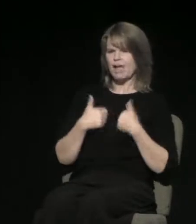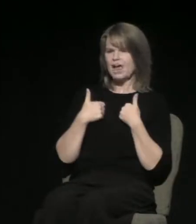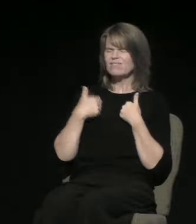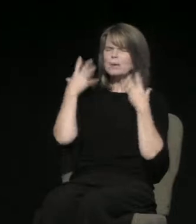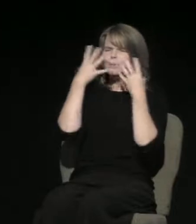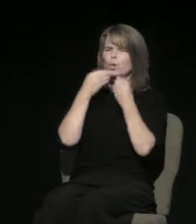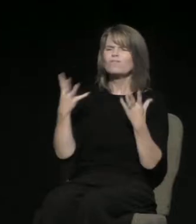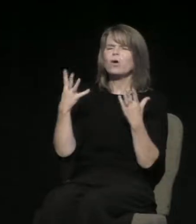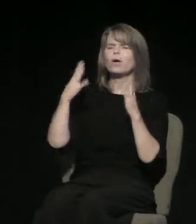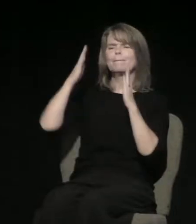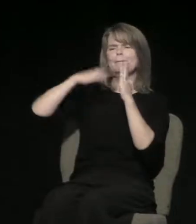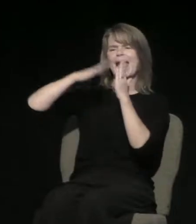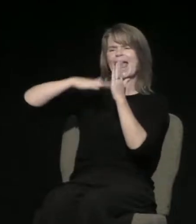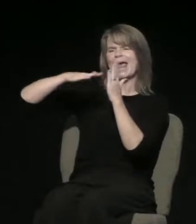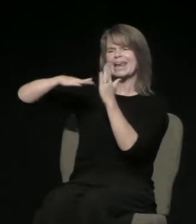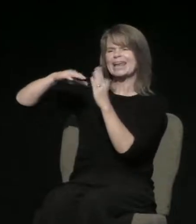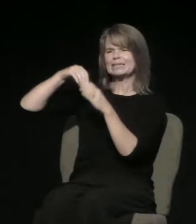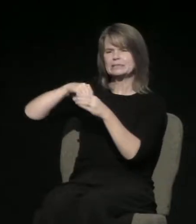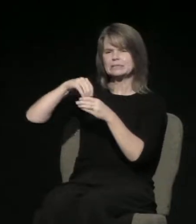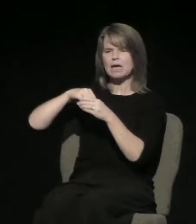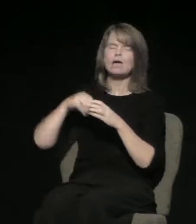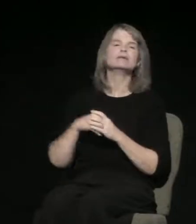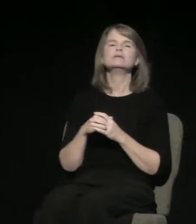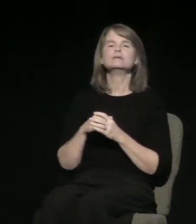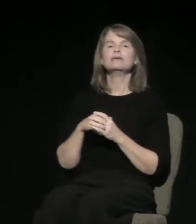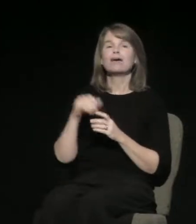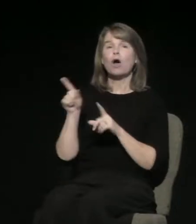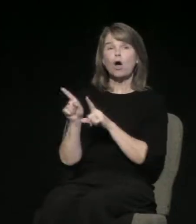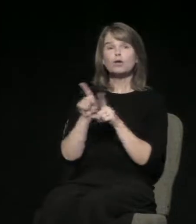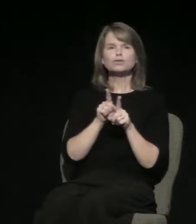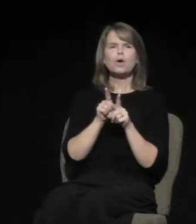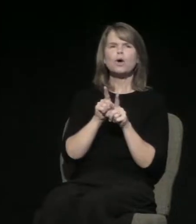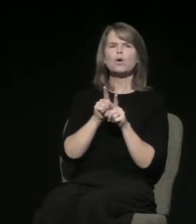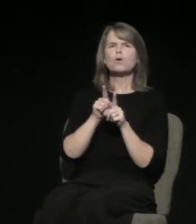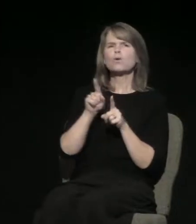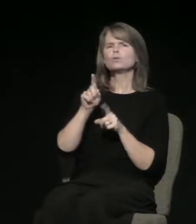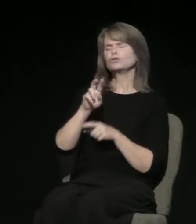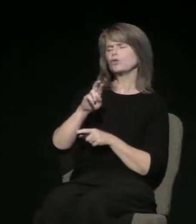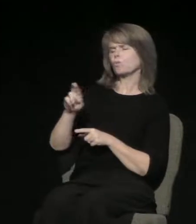And right on the Other side of that Between there And the library This is a little aside